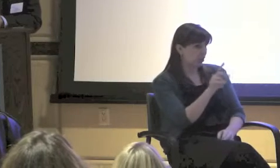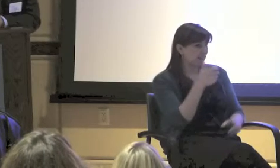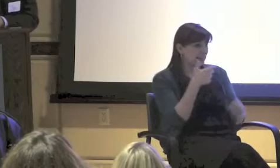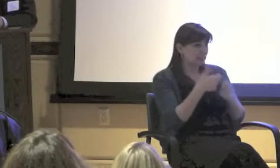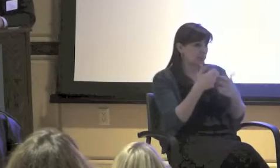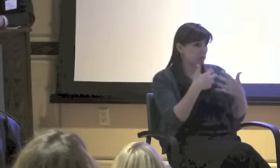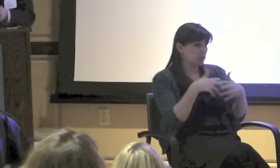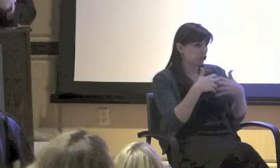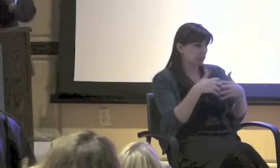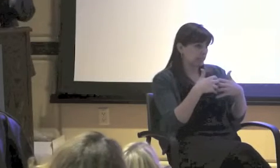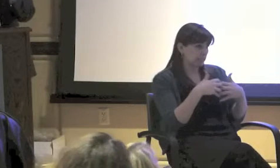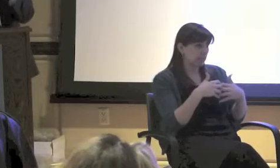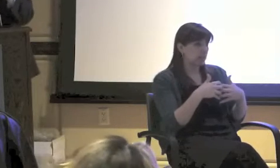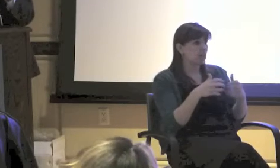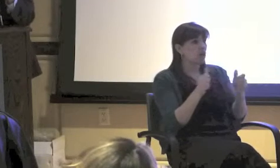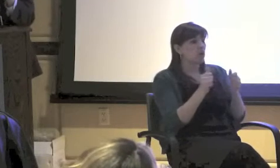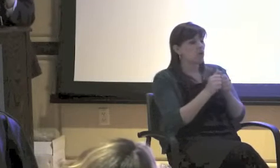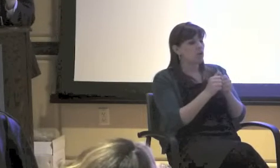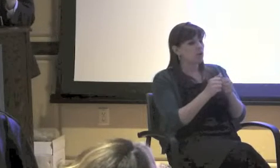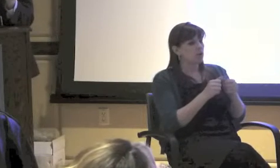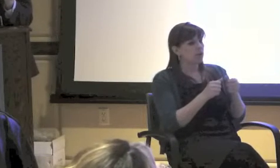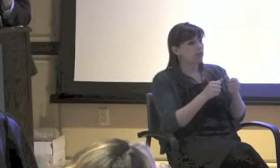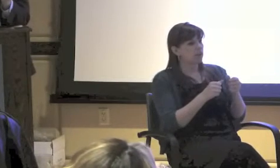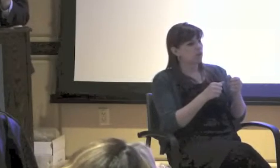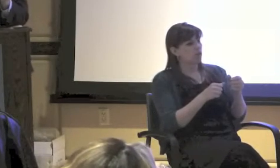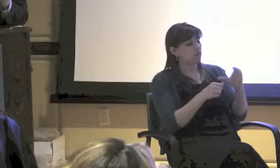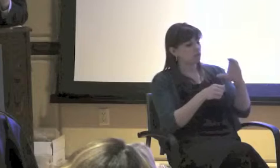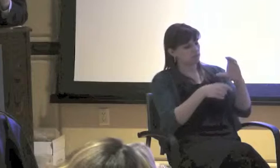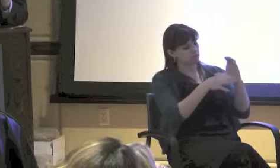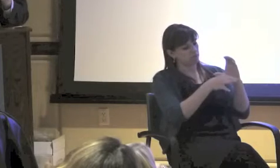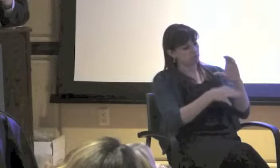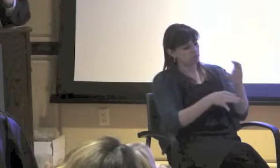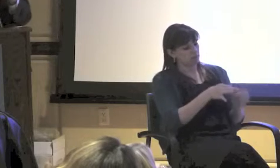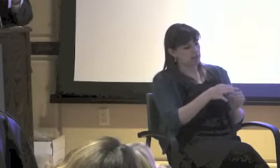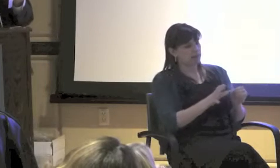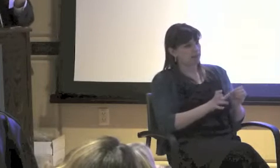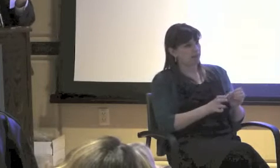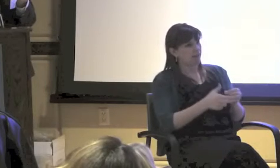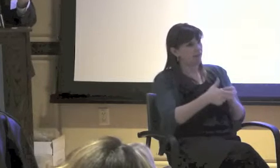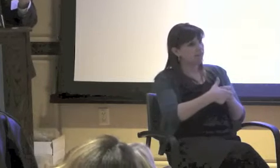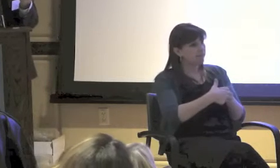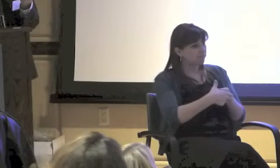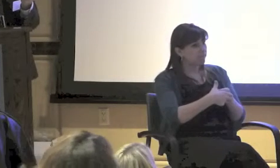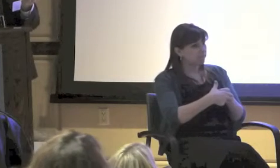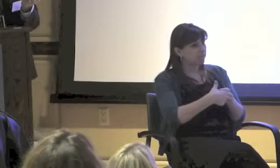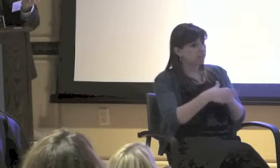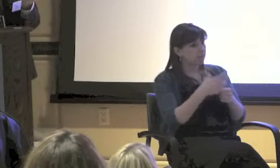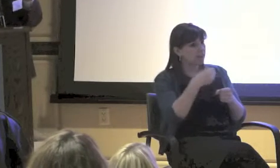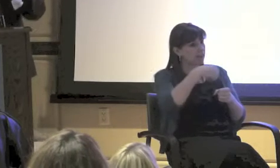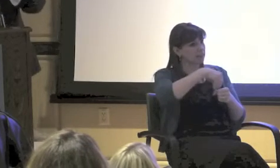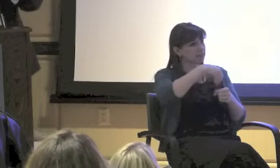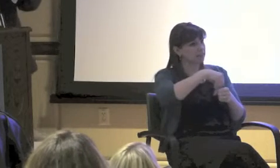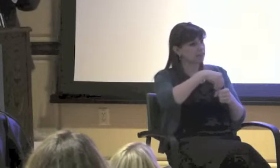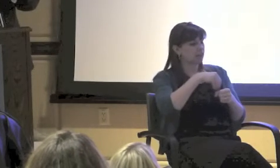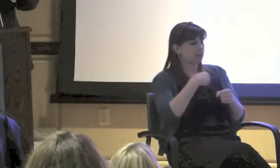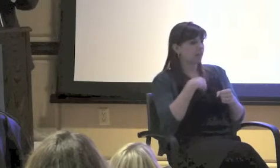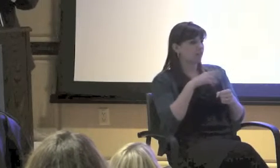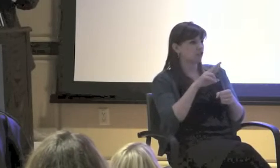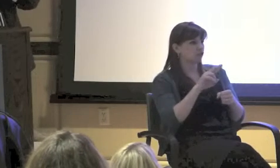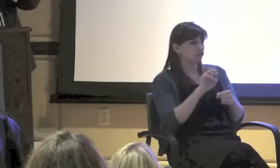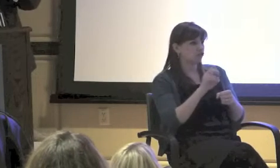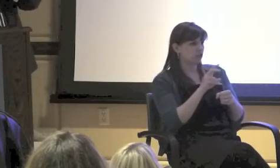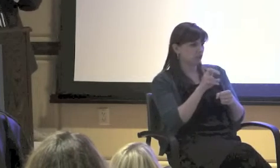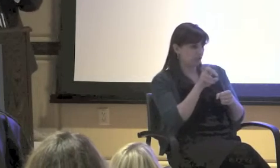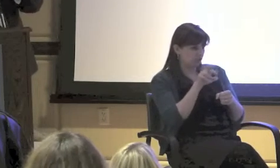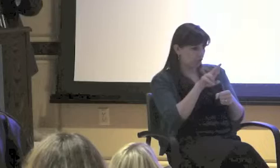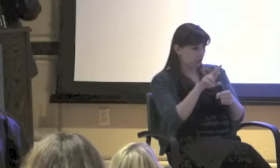device with a cuff that goes around the bladder neck. There's a reservoir that's left inside of